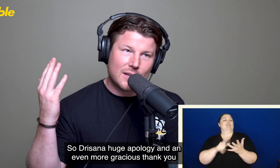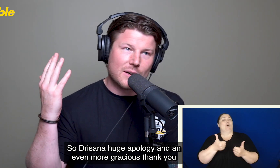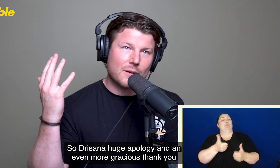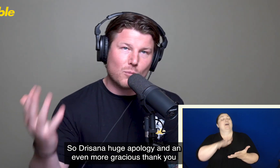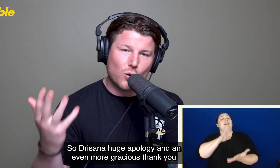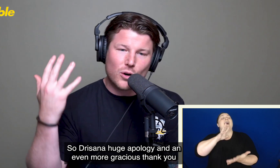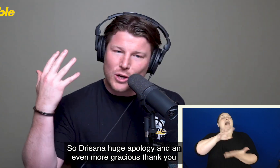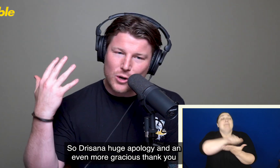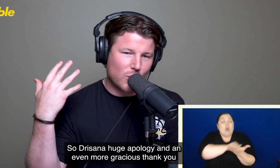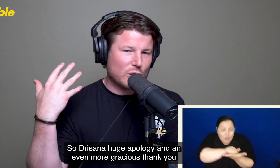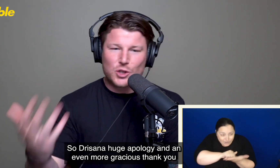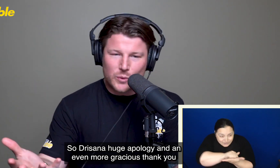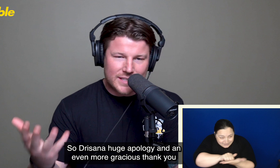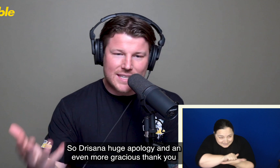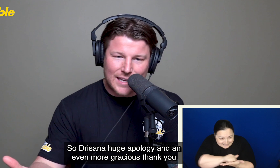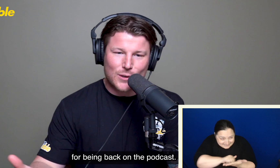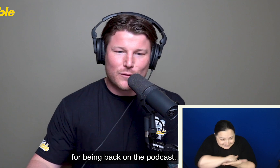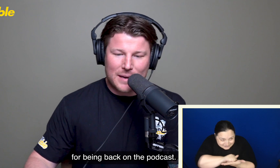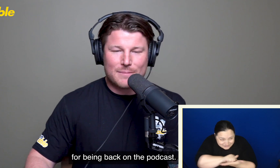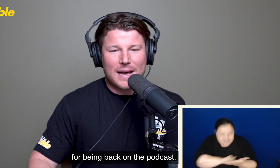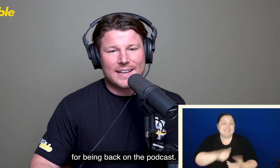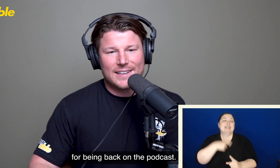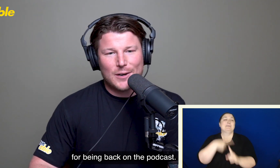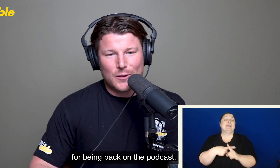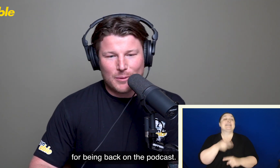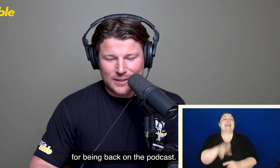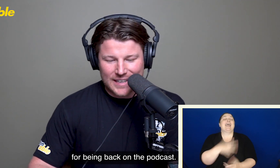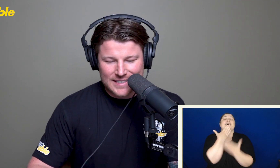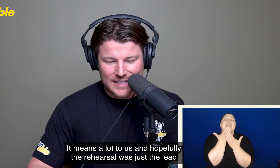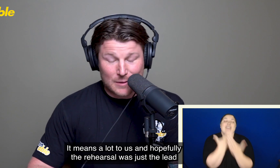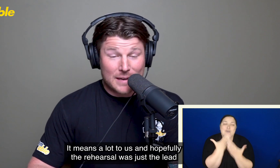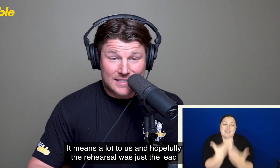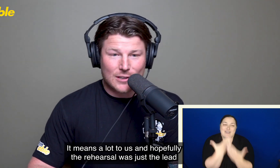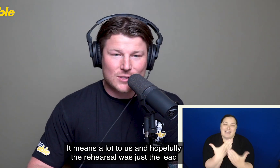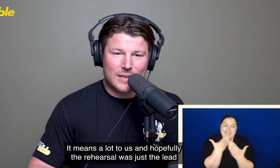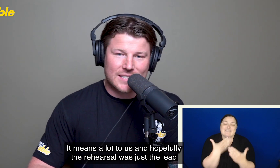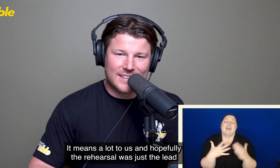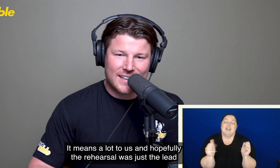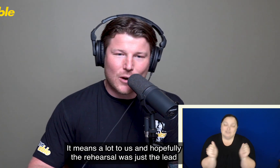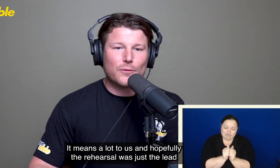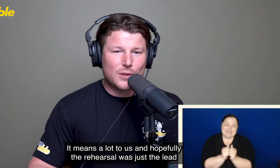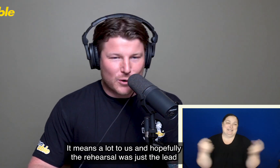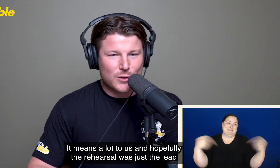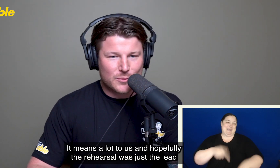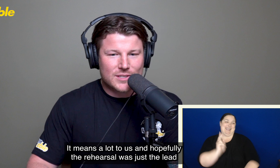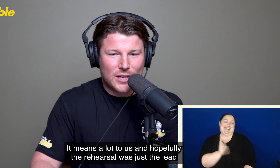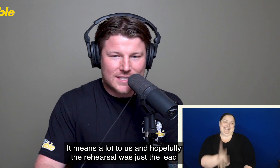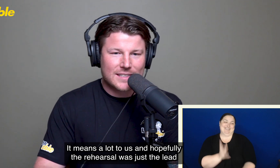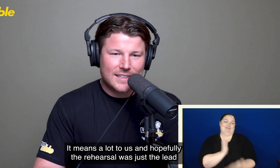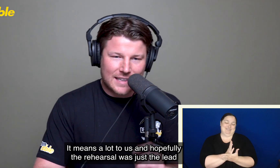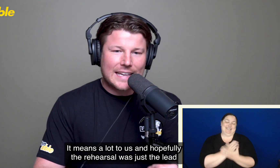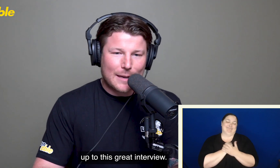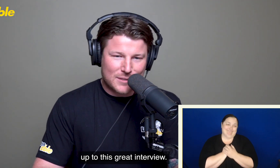even more gratuitous thank you for being back on the podcast. It means a lot to us, and hopefully the rehearsal was